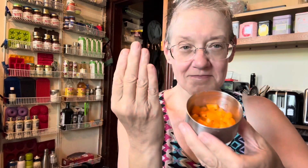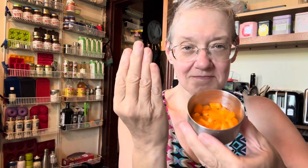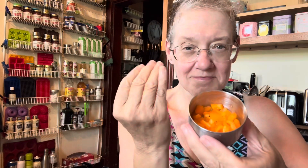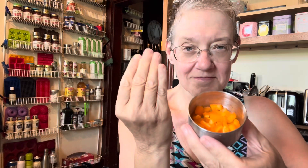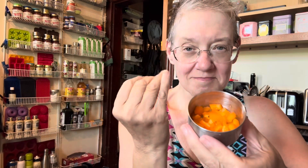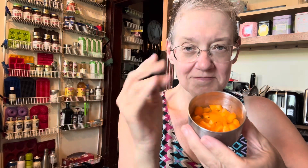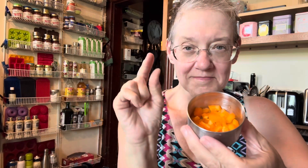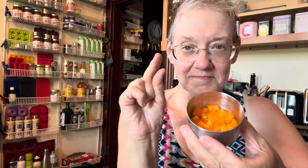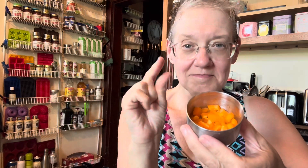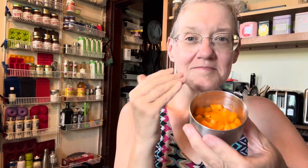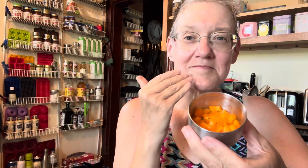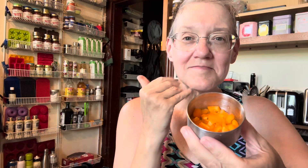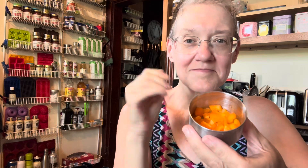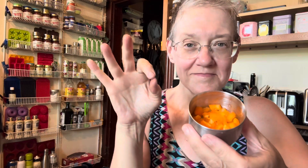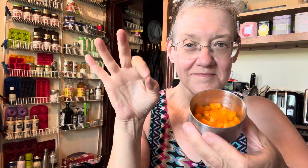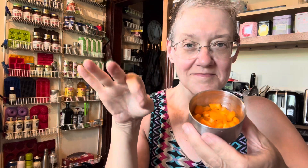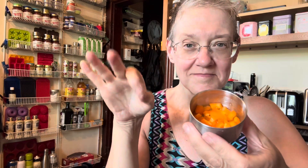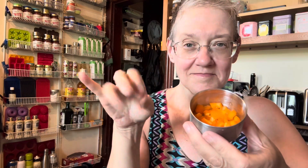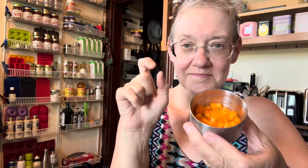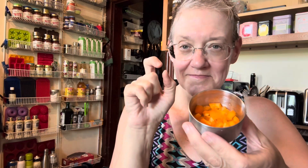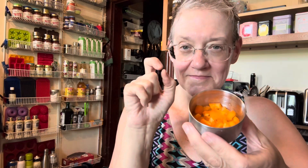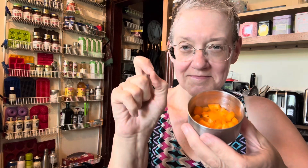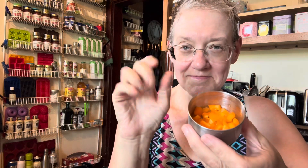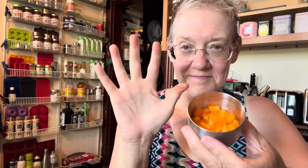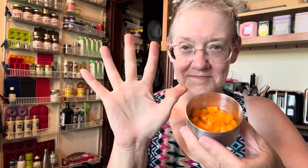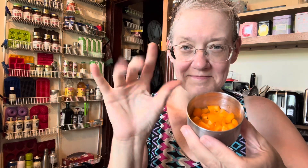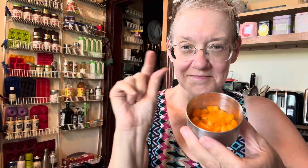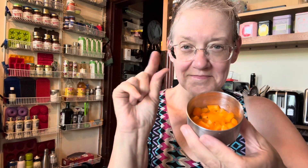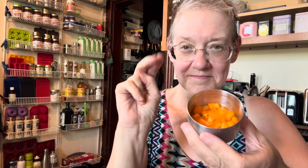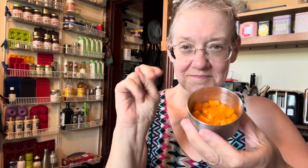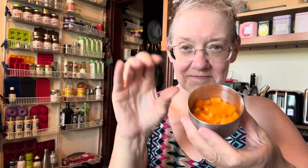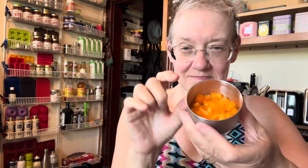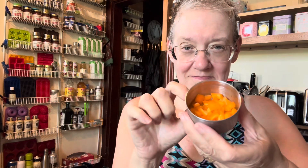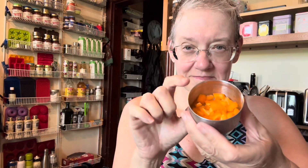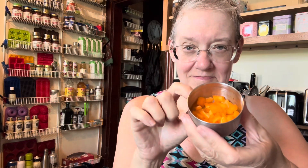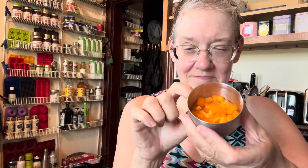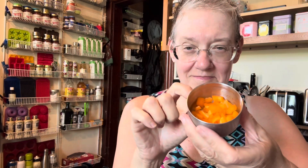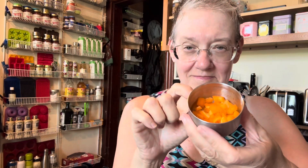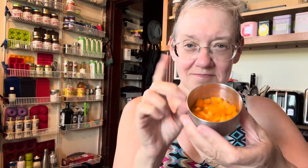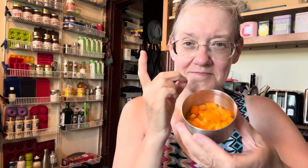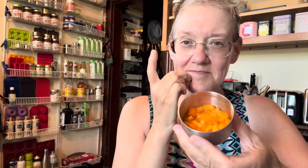and 14 grams of sweet peppers, 0.5 grams of net carbs.